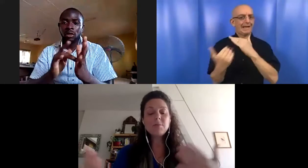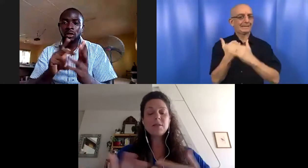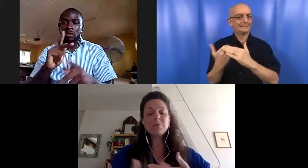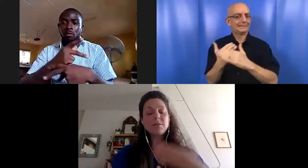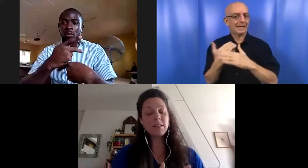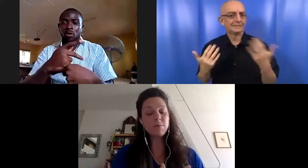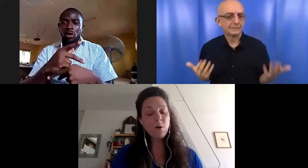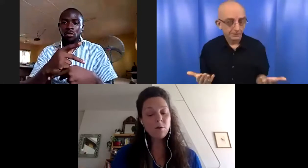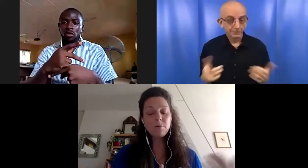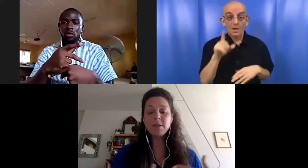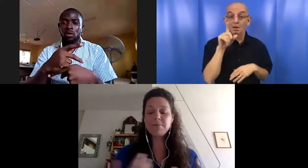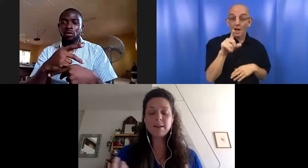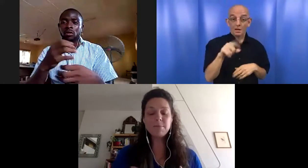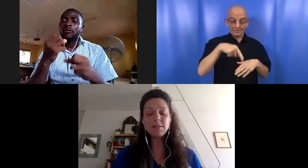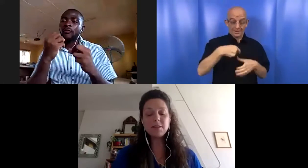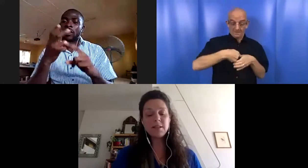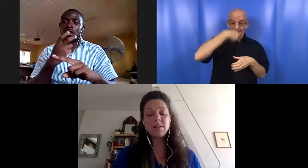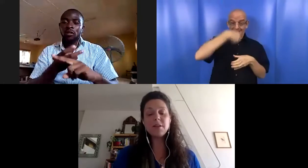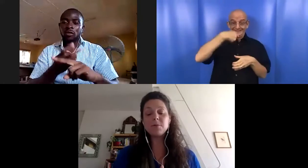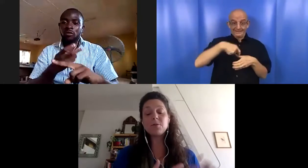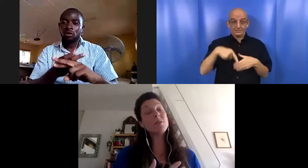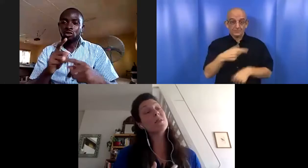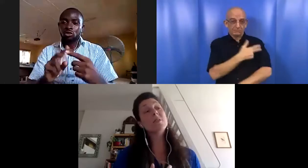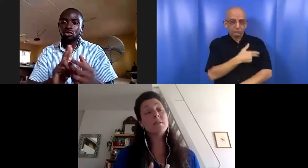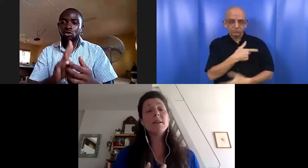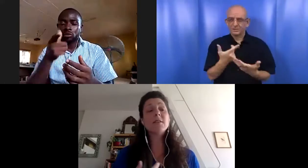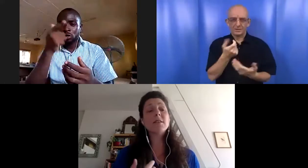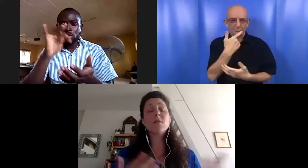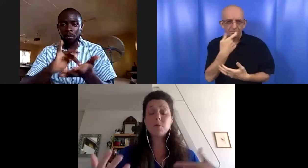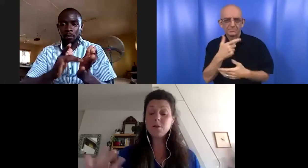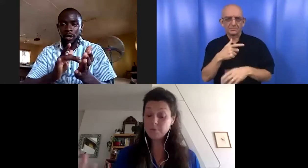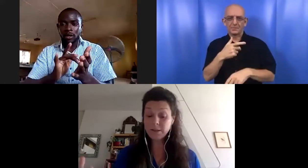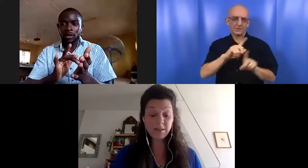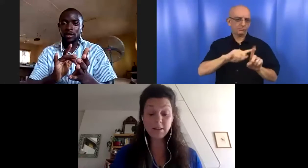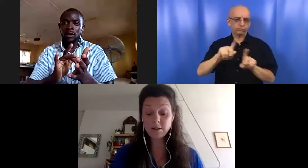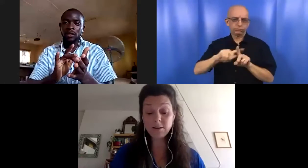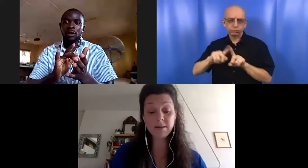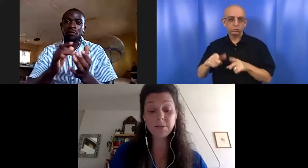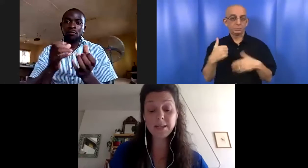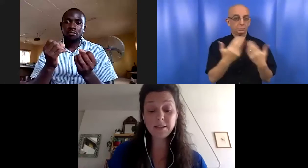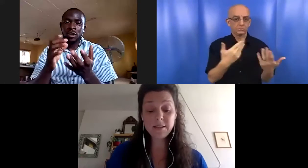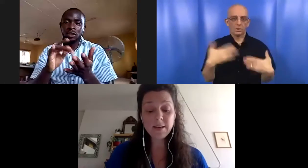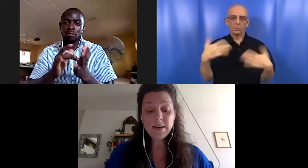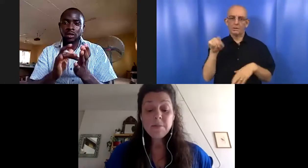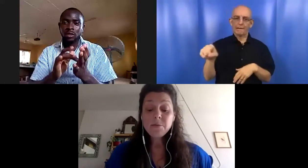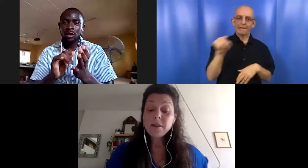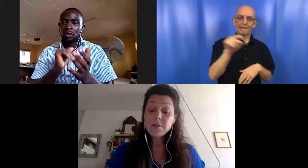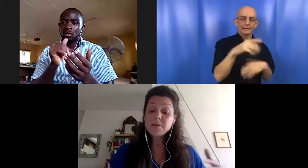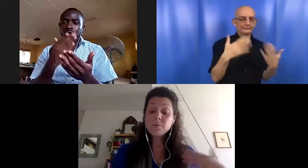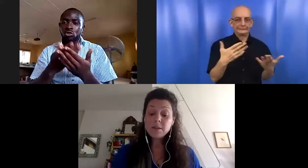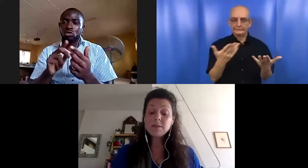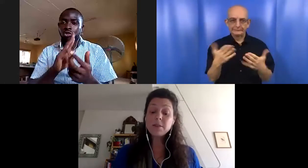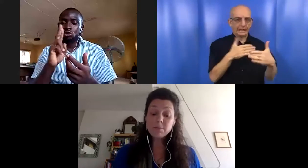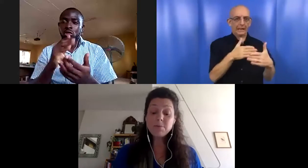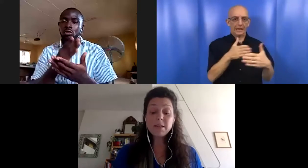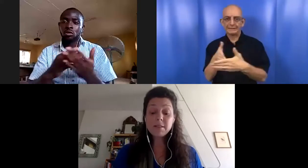It was difficult to leave home and pick up medicine. There was shortages in medicine or no medicine at all in some cases. For others, there